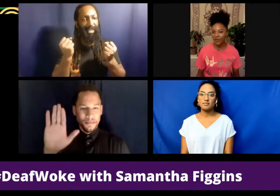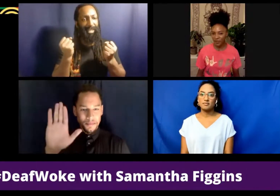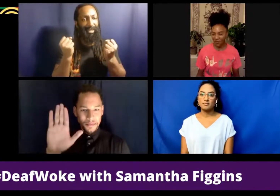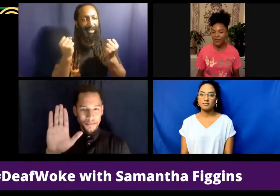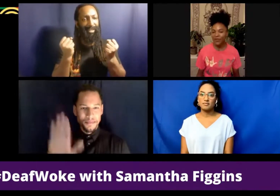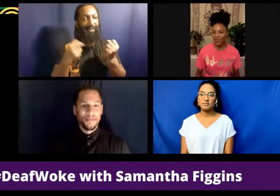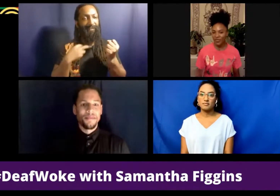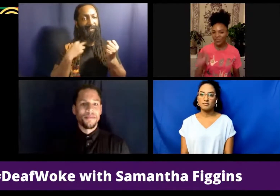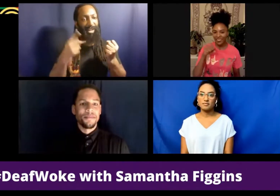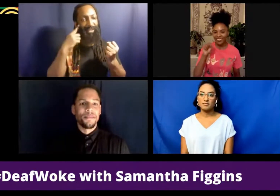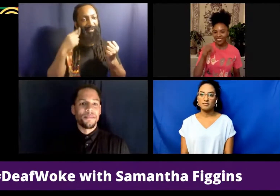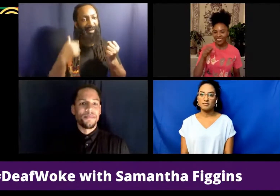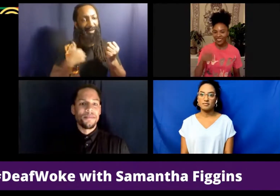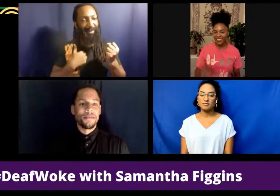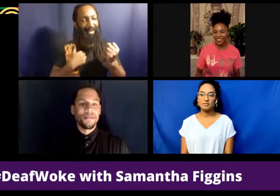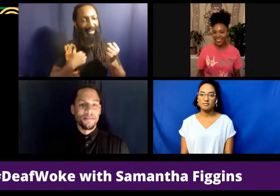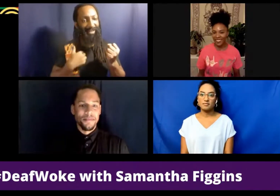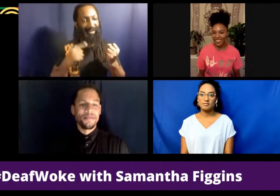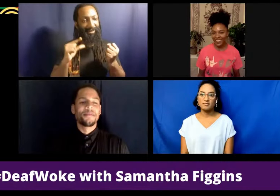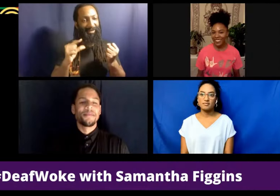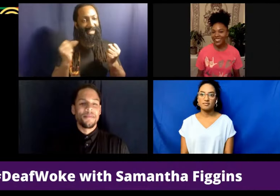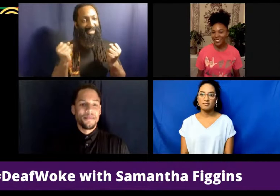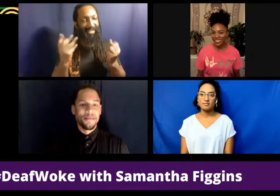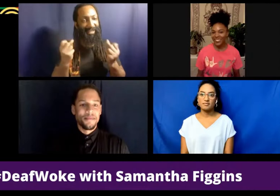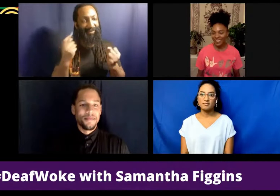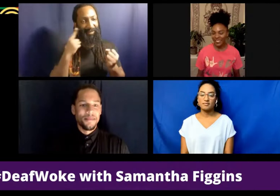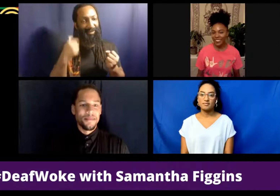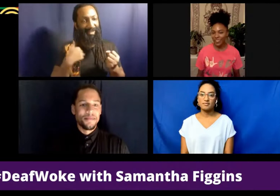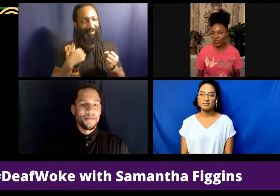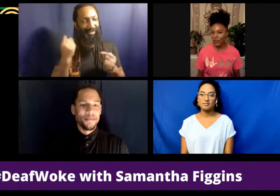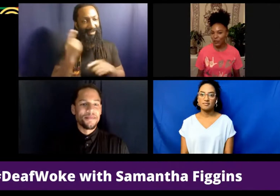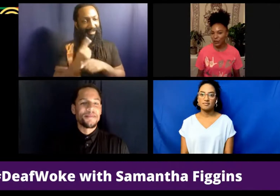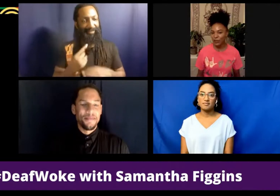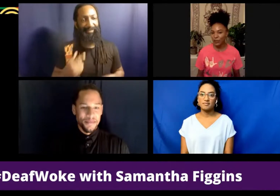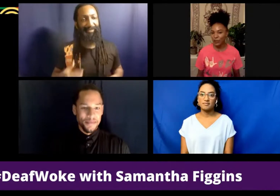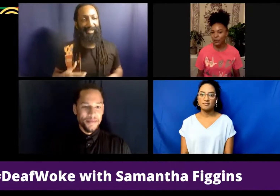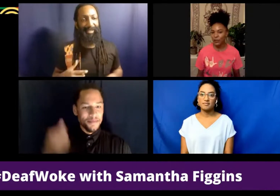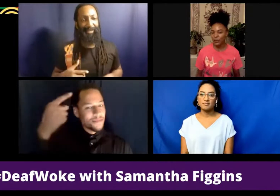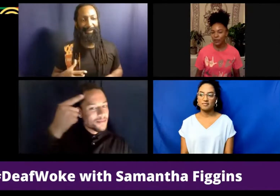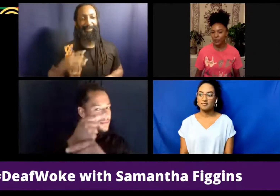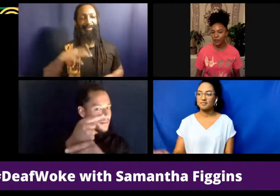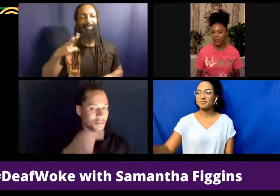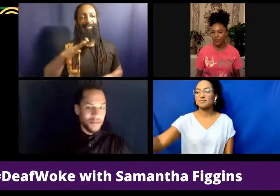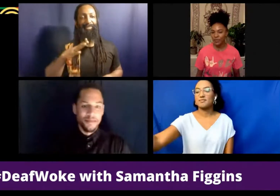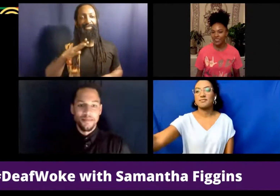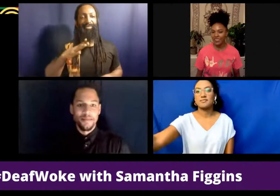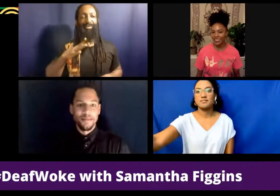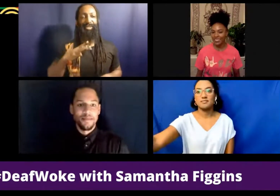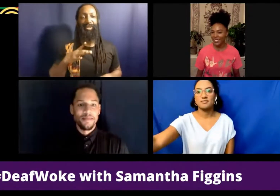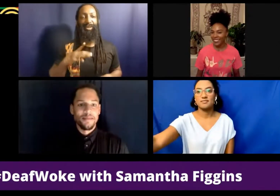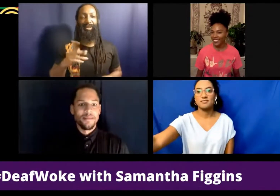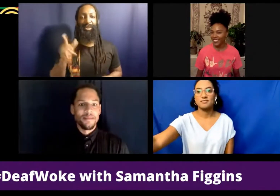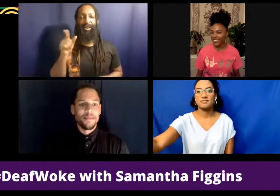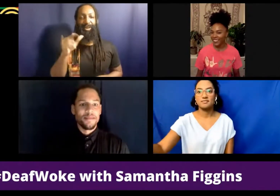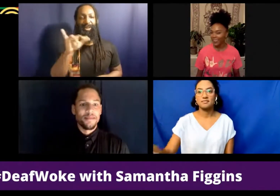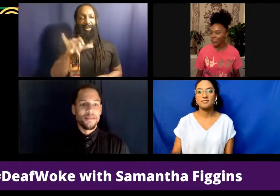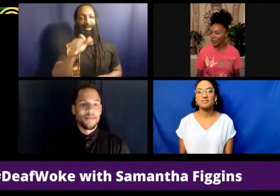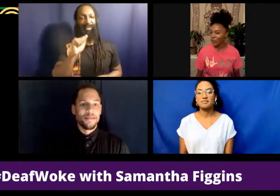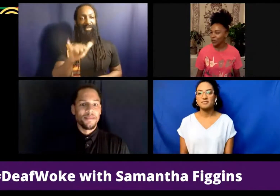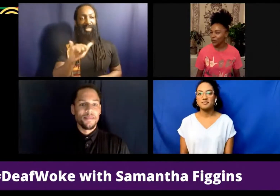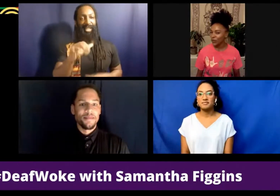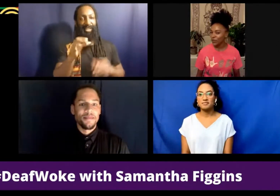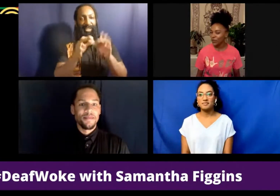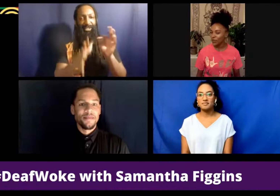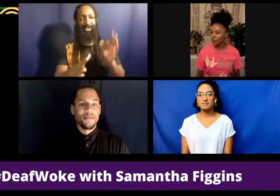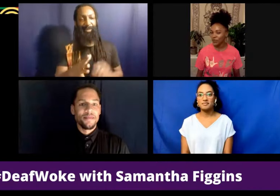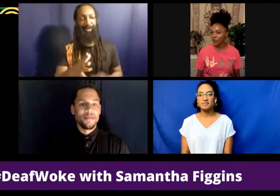you'll be voicing for me and a little bit time for me, right? Cool. We